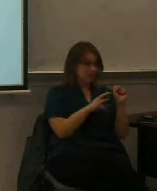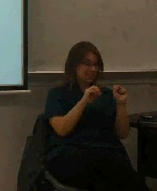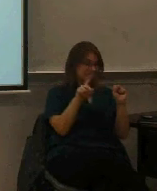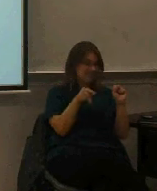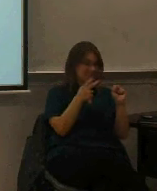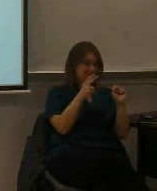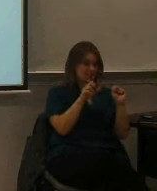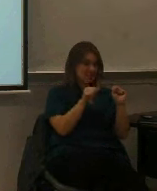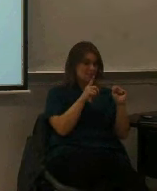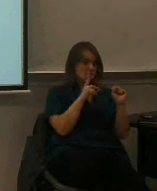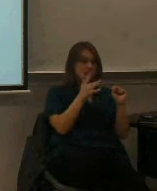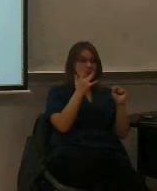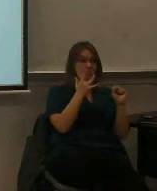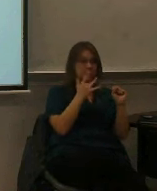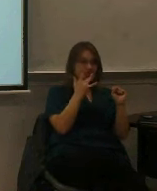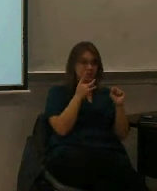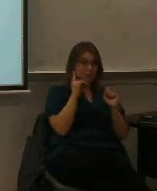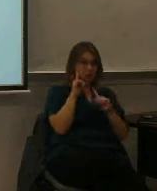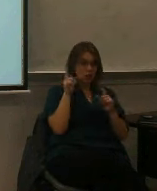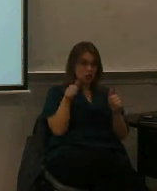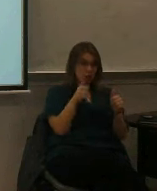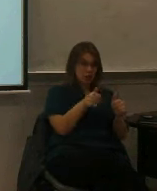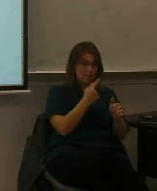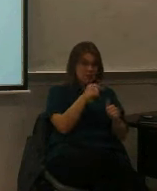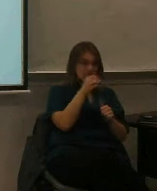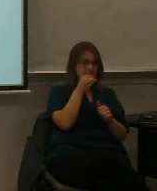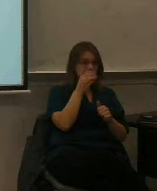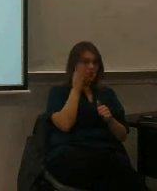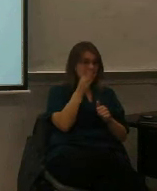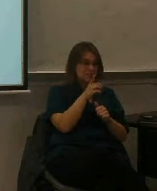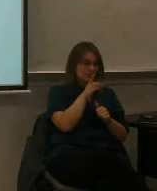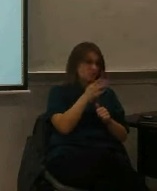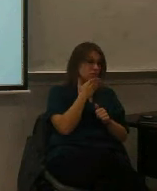are preferentially going after the food